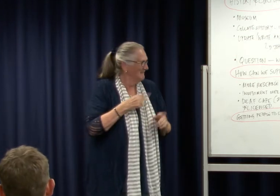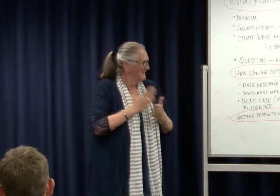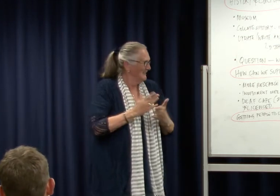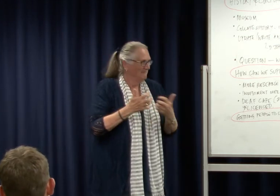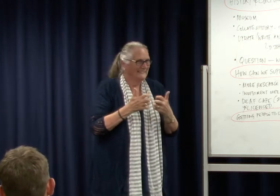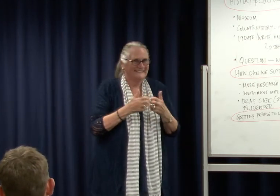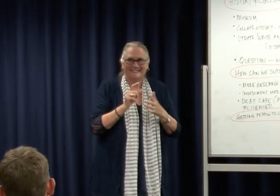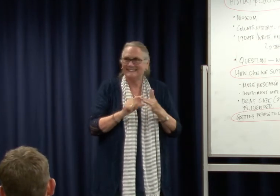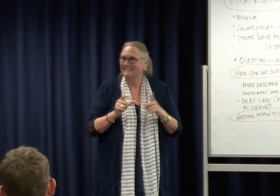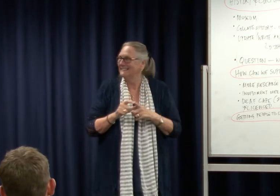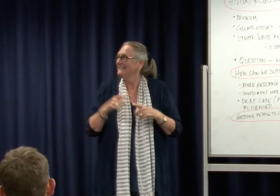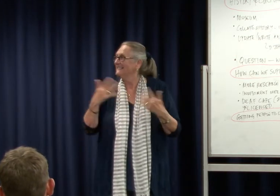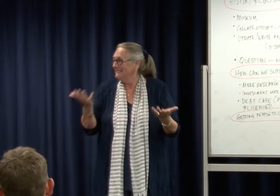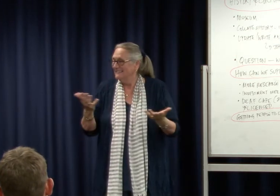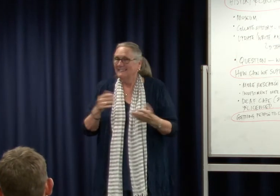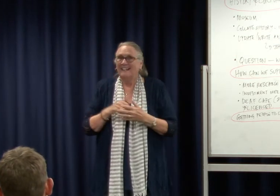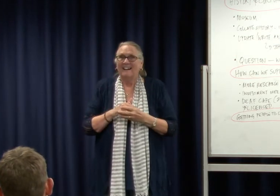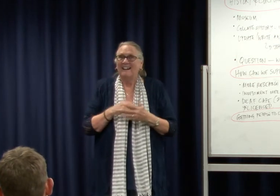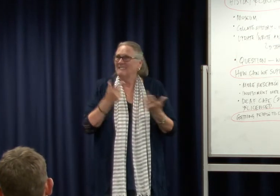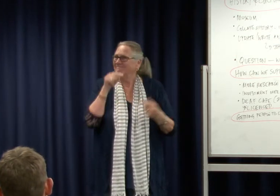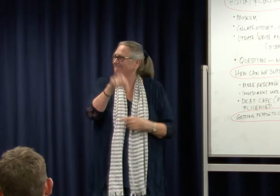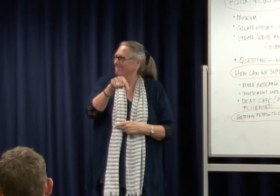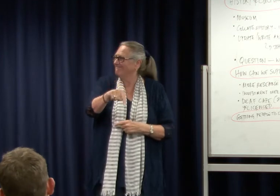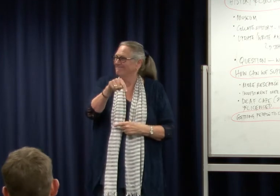kids did, and I'm sure many other kids in that situation did the same.